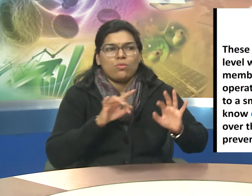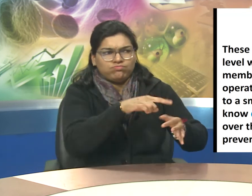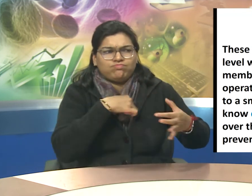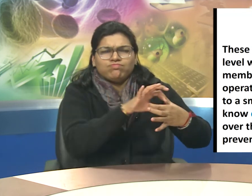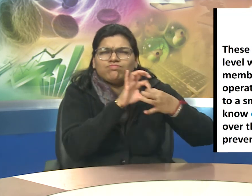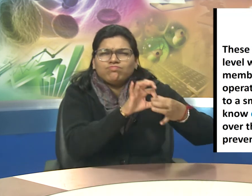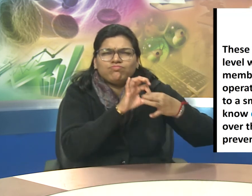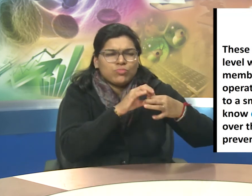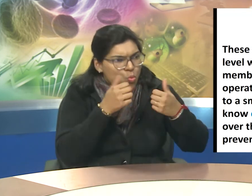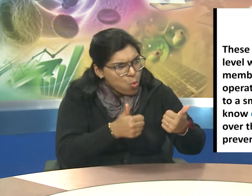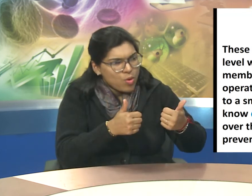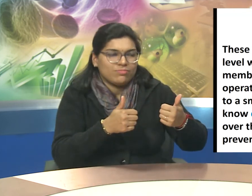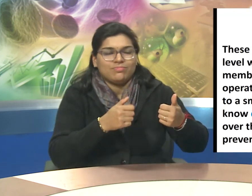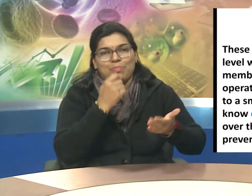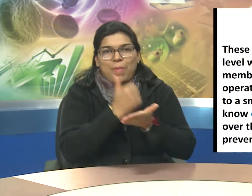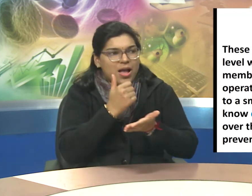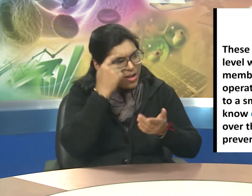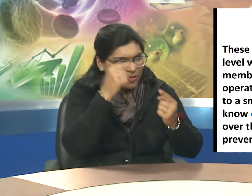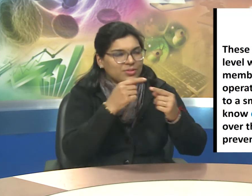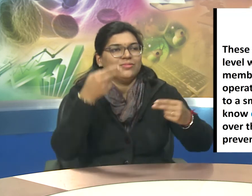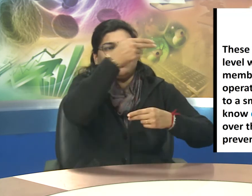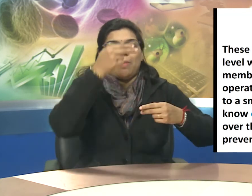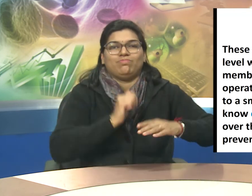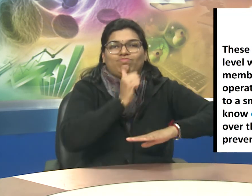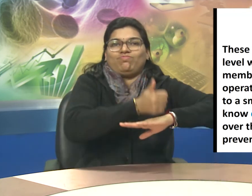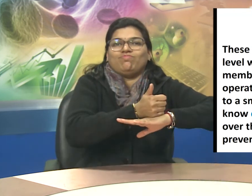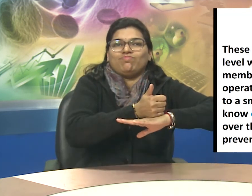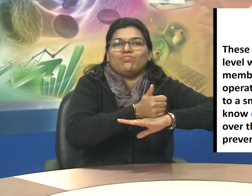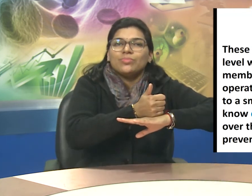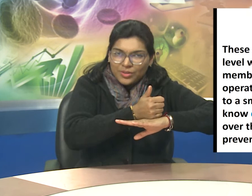fraud or anything which is not good.